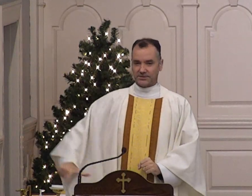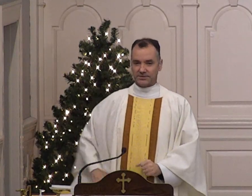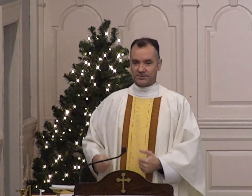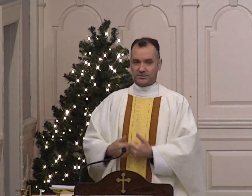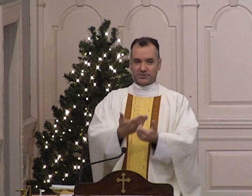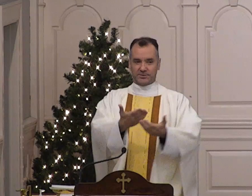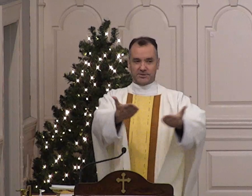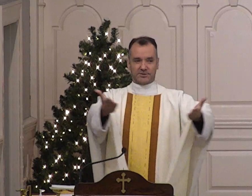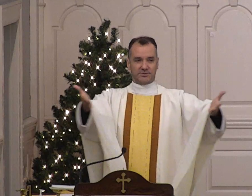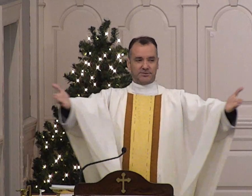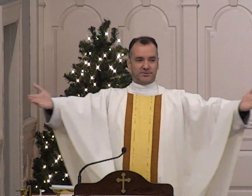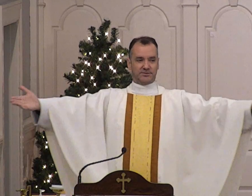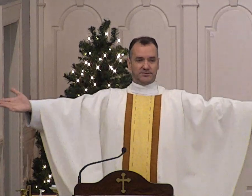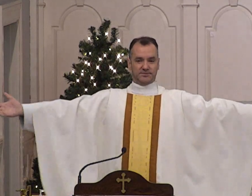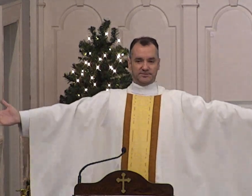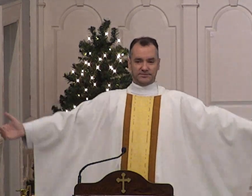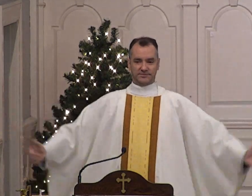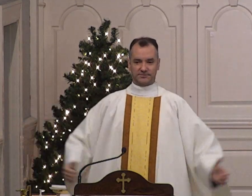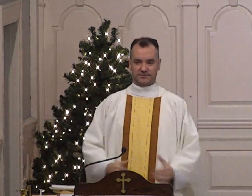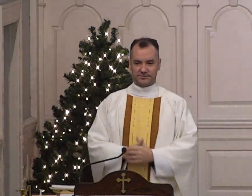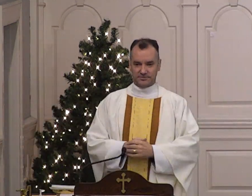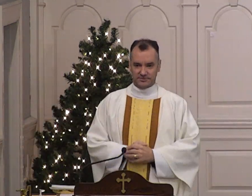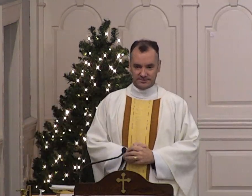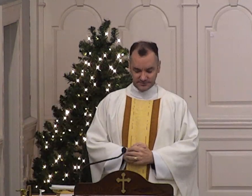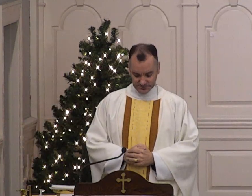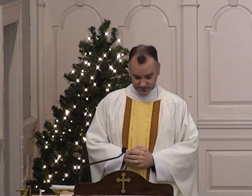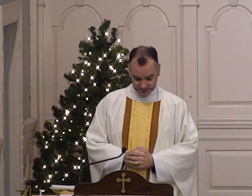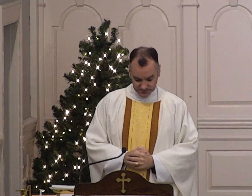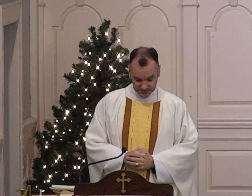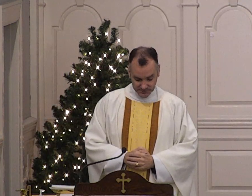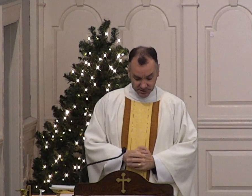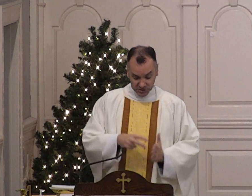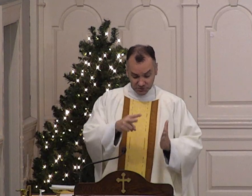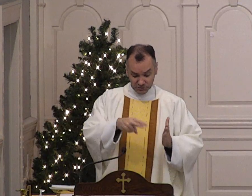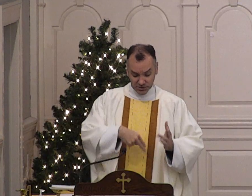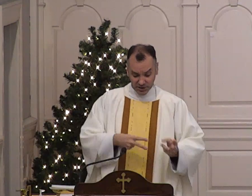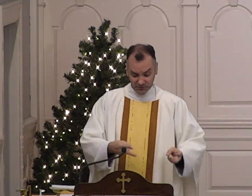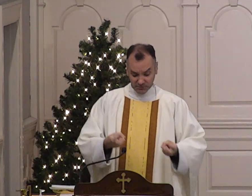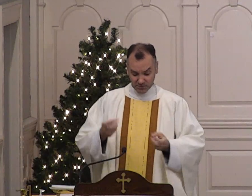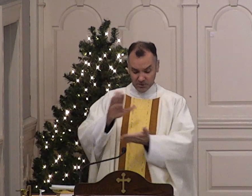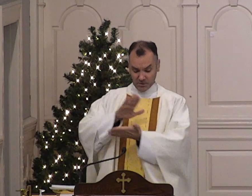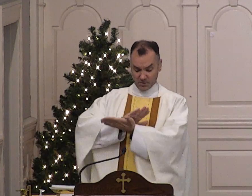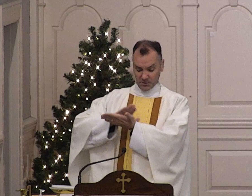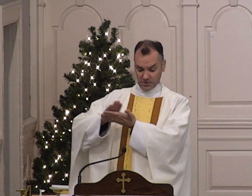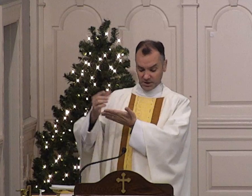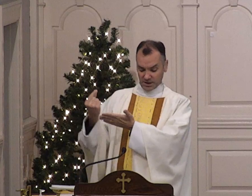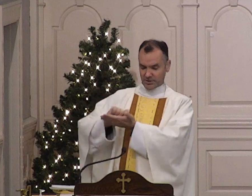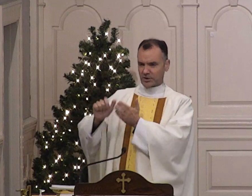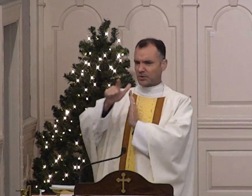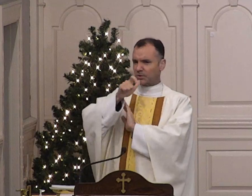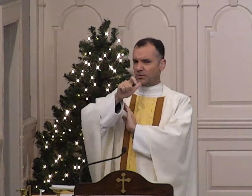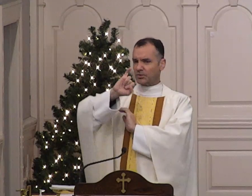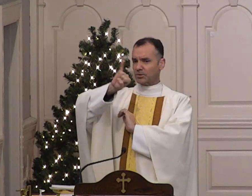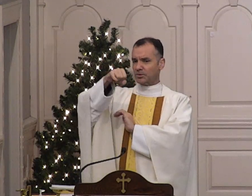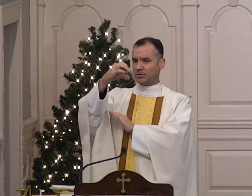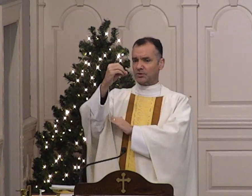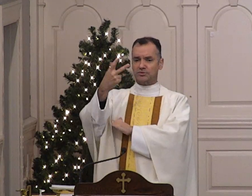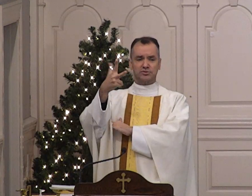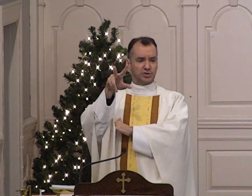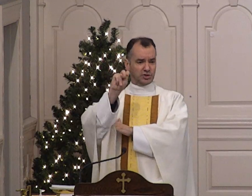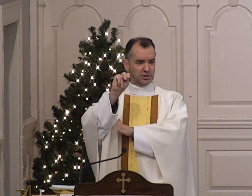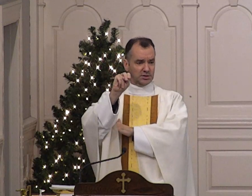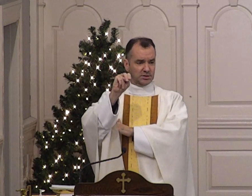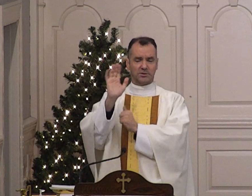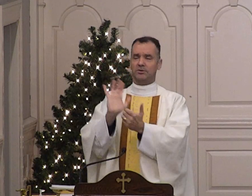The Lord be with you. And with your spirit. A reading from the Holy Gospel according to